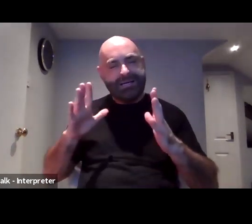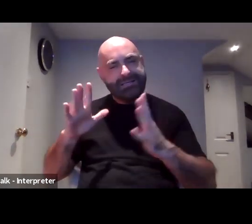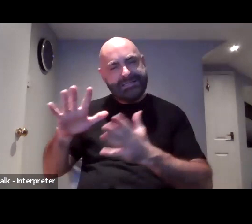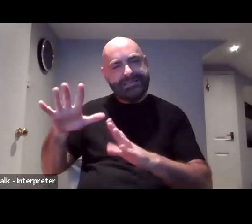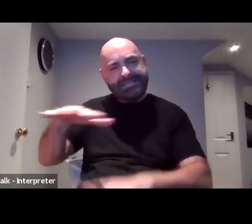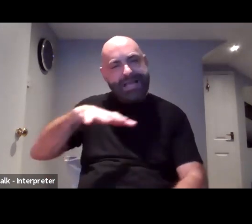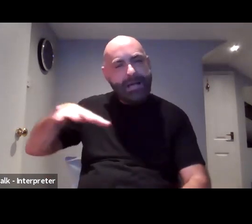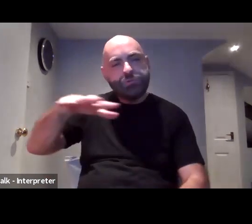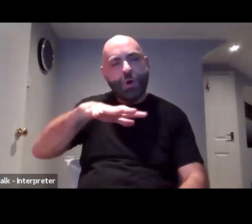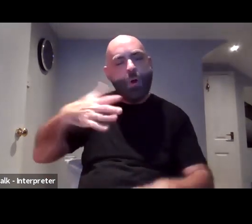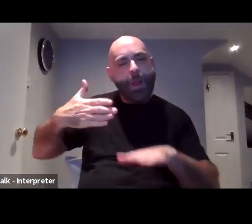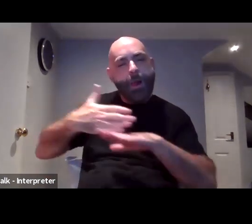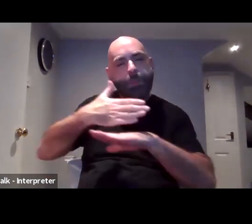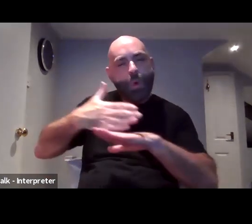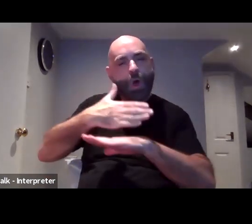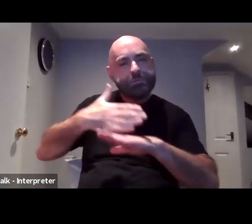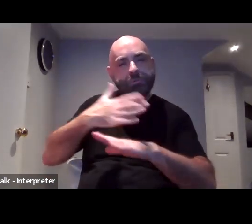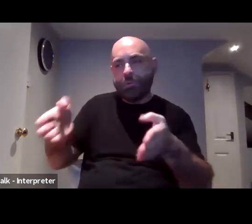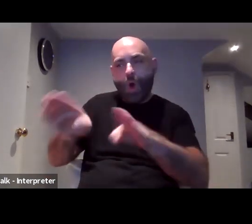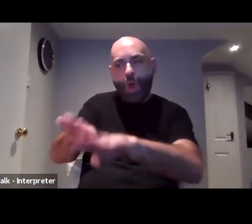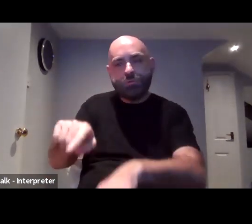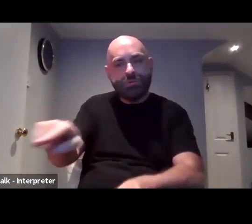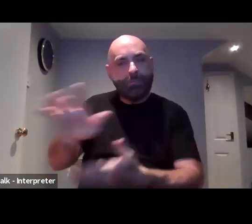of the workforce that closed down.